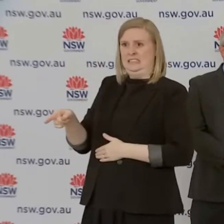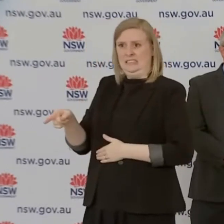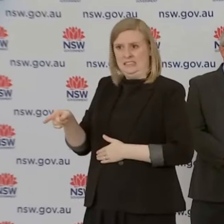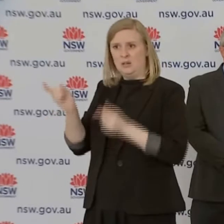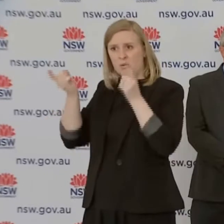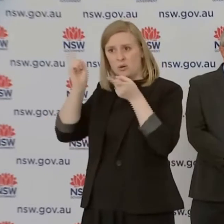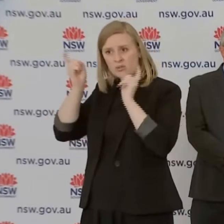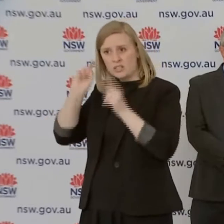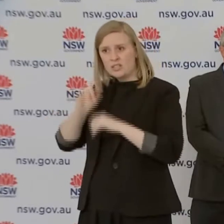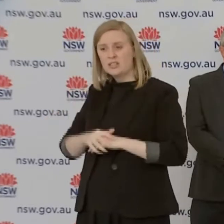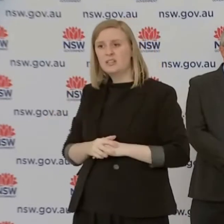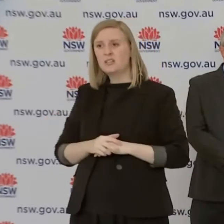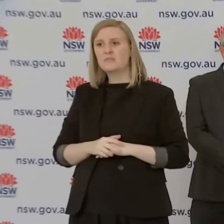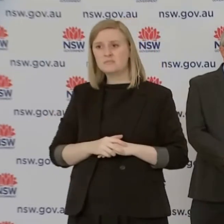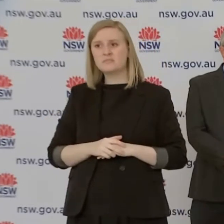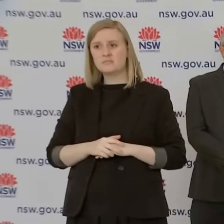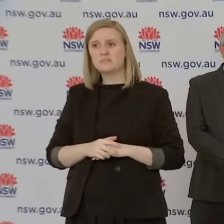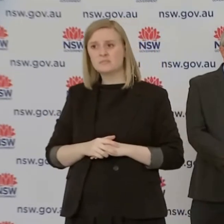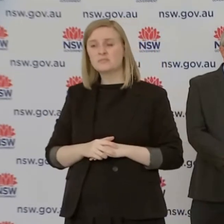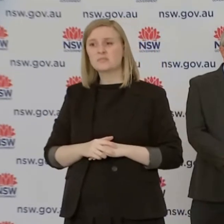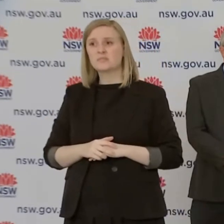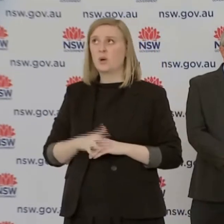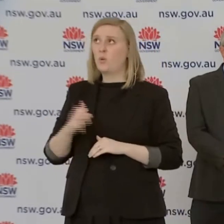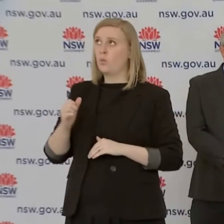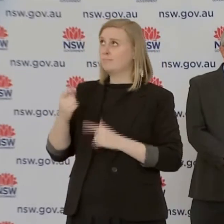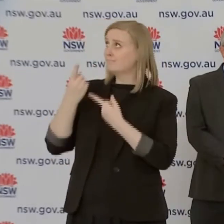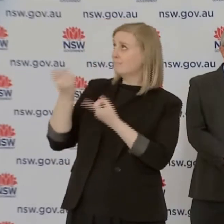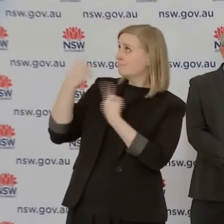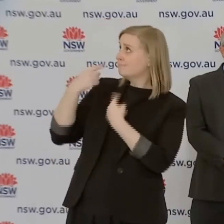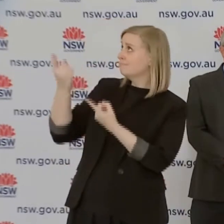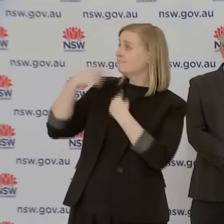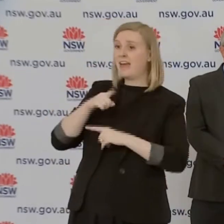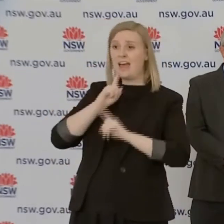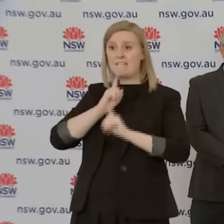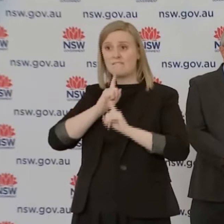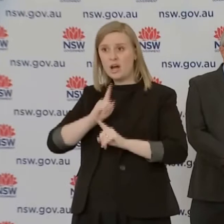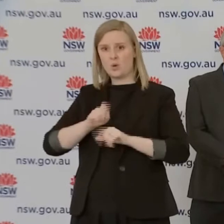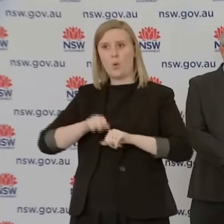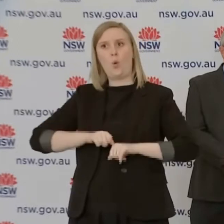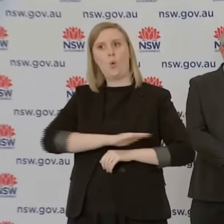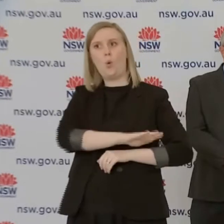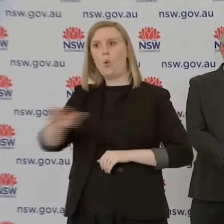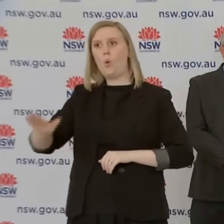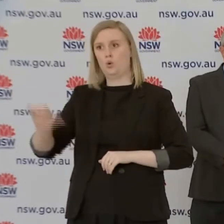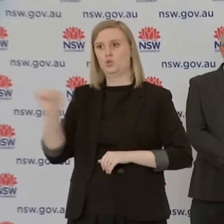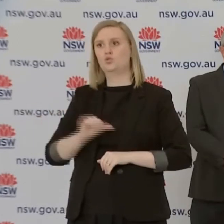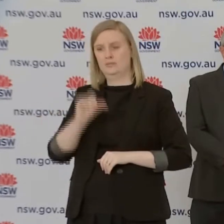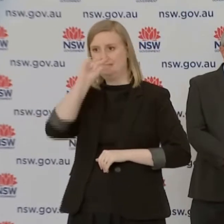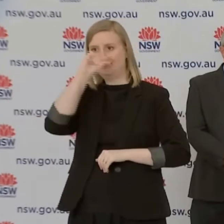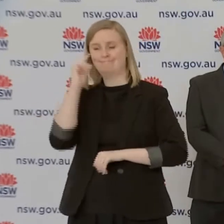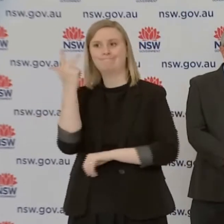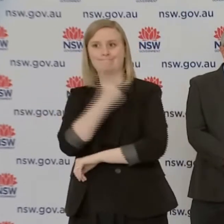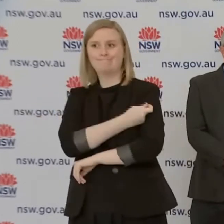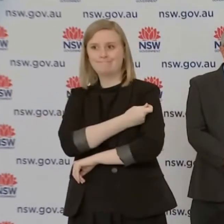of the current outbreak in New South Wales. It is just really tragic when I see that people in